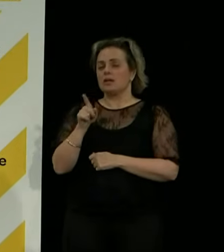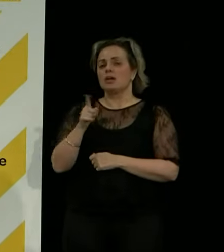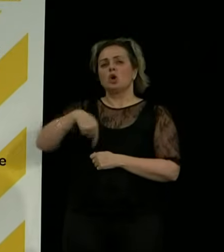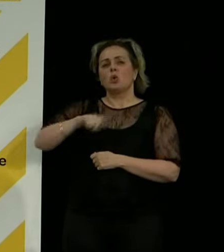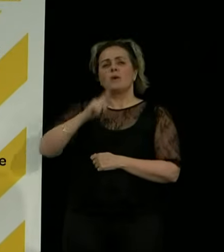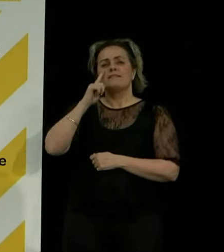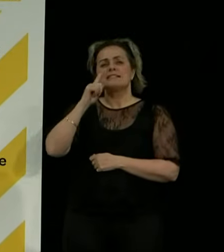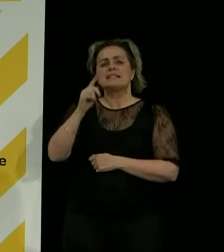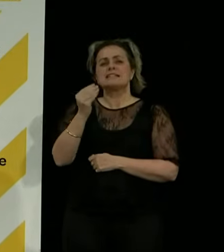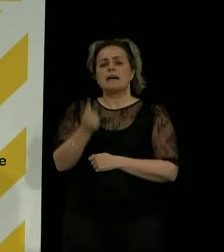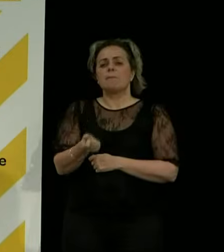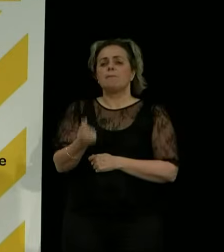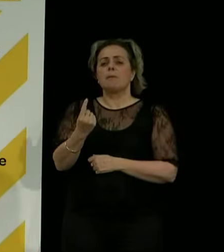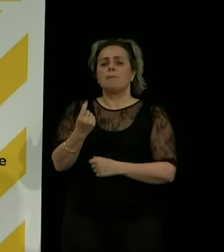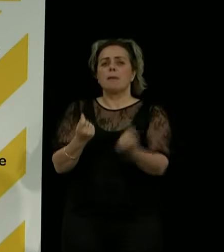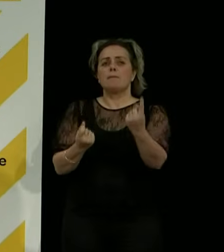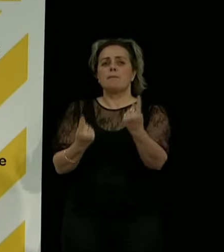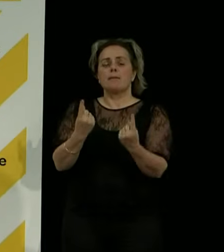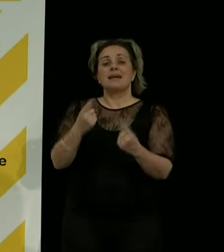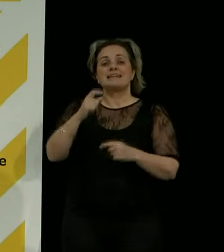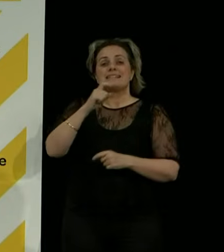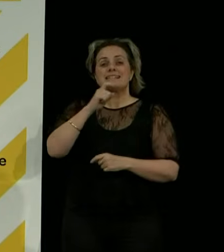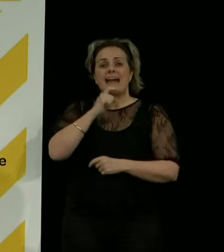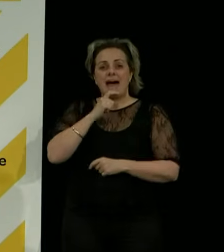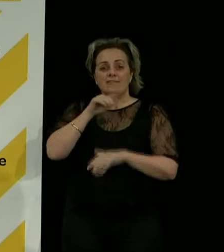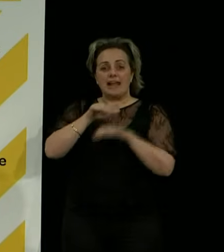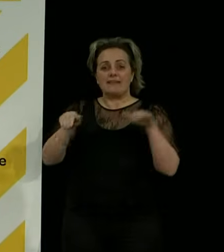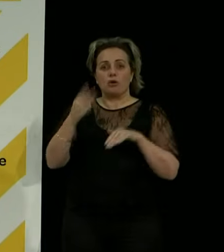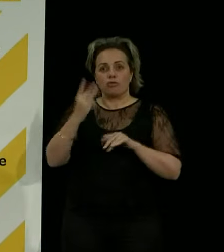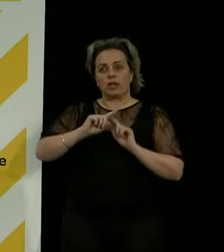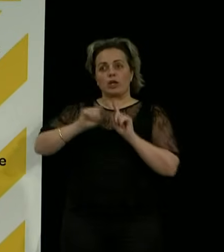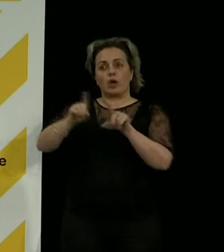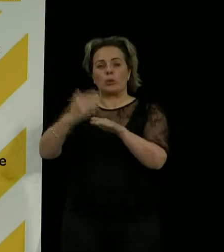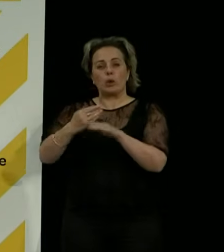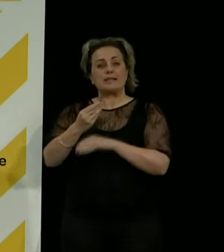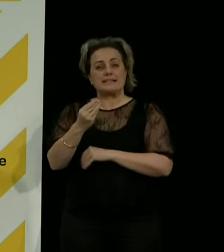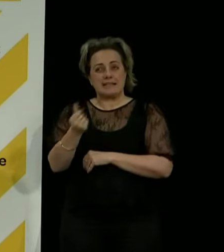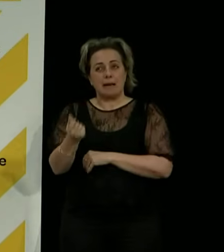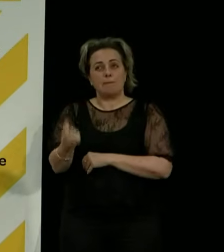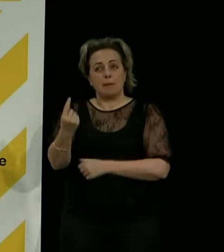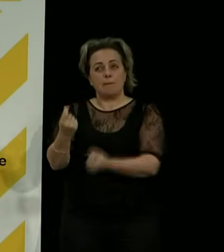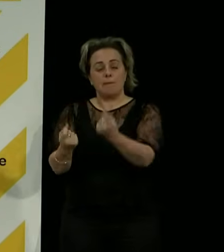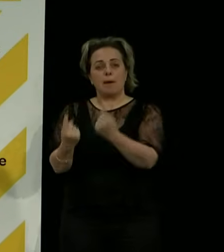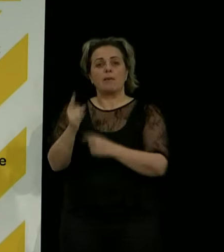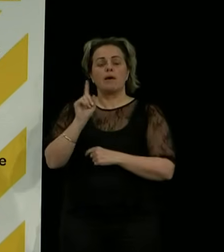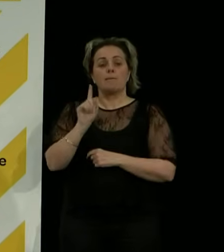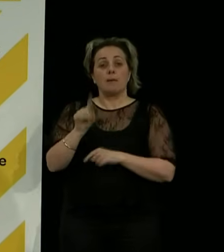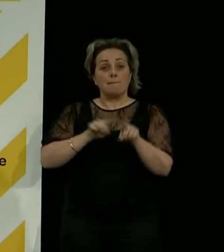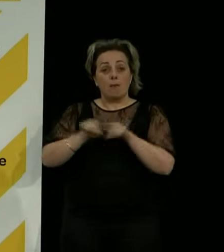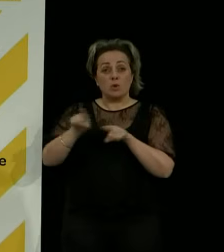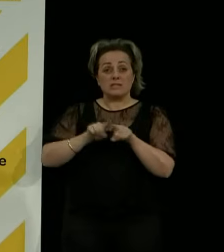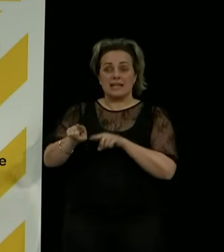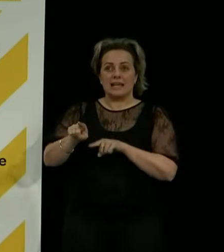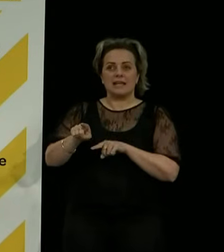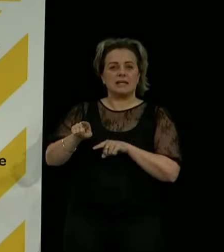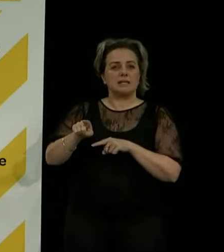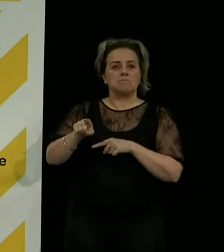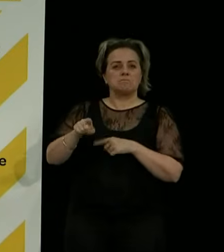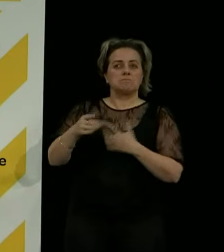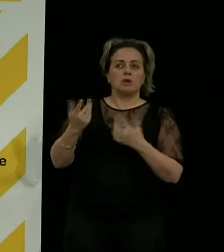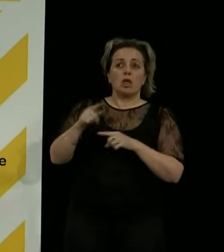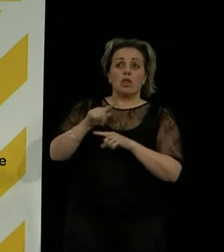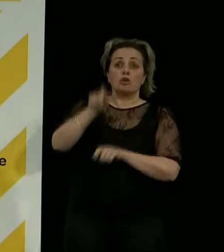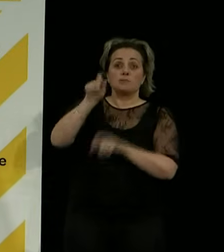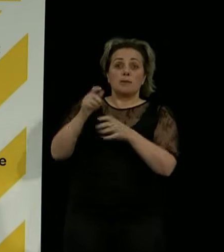where they may have been a level 3 worker, for the most part, we haven't identified necessarily that those individuals have picked